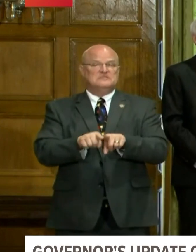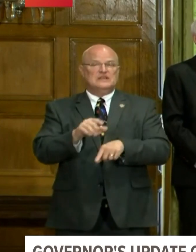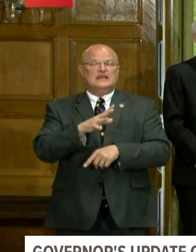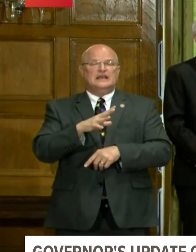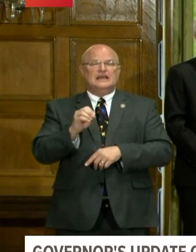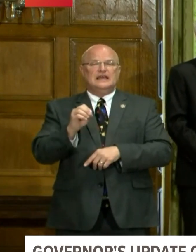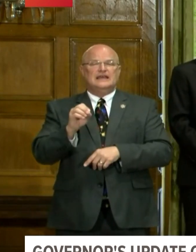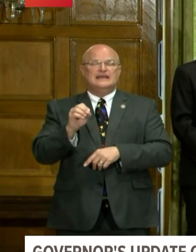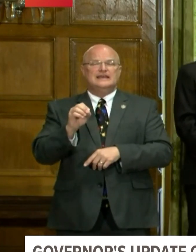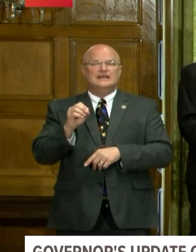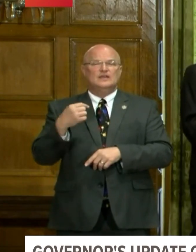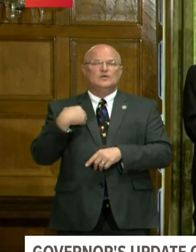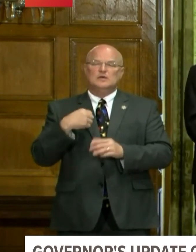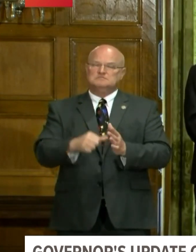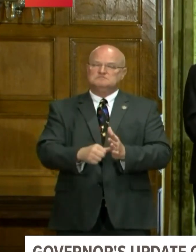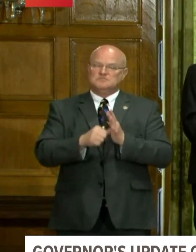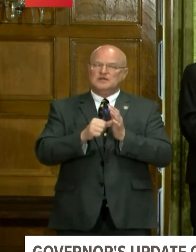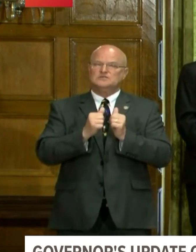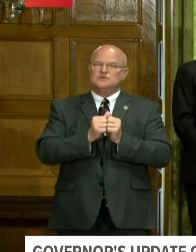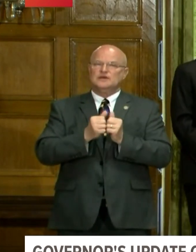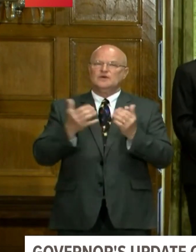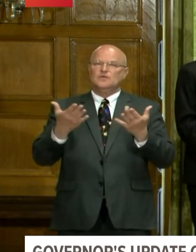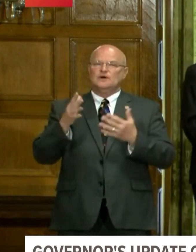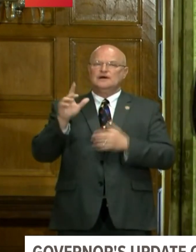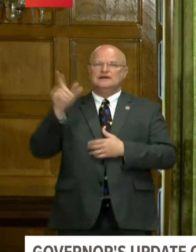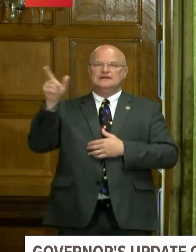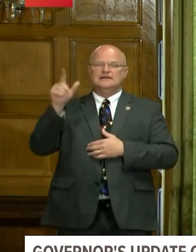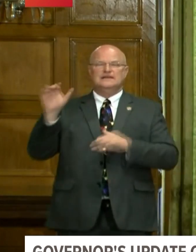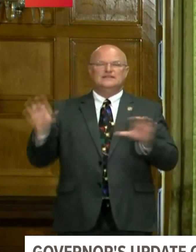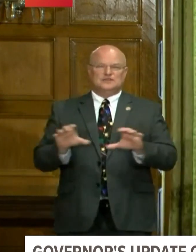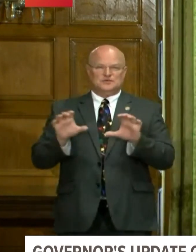and we're impressed with what they're doing.